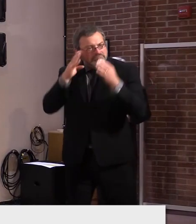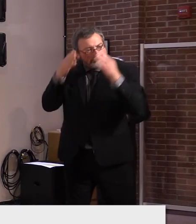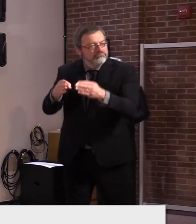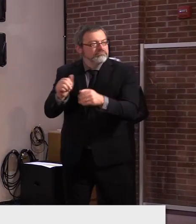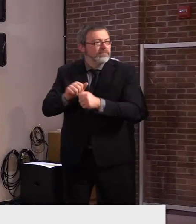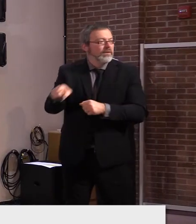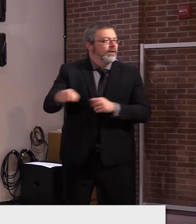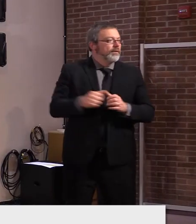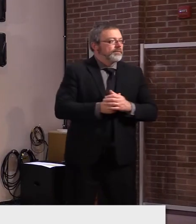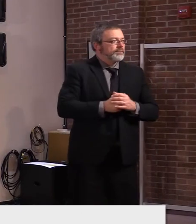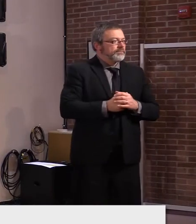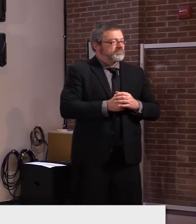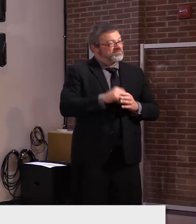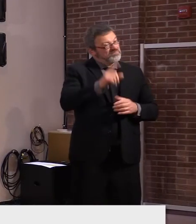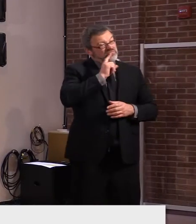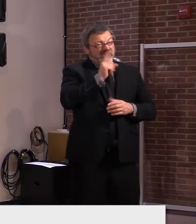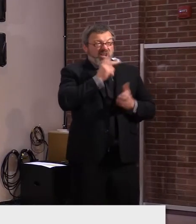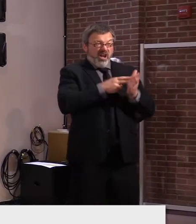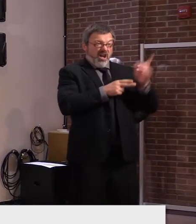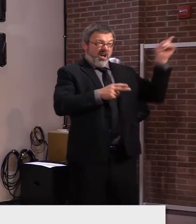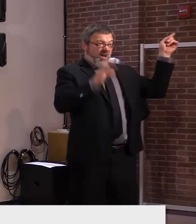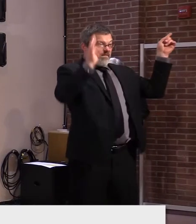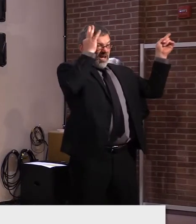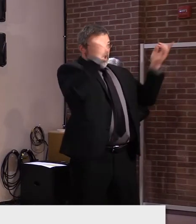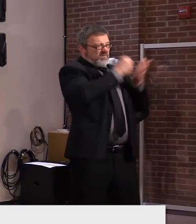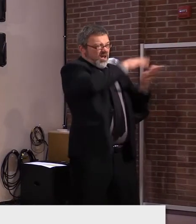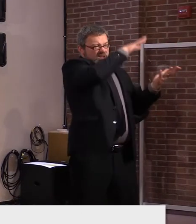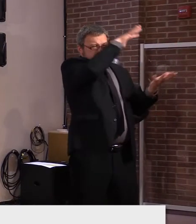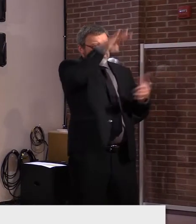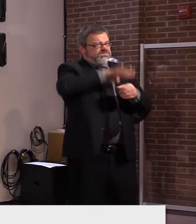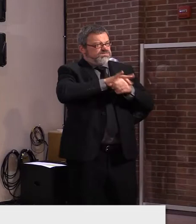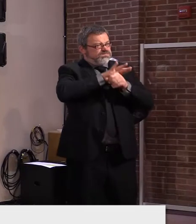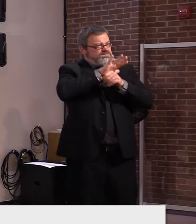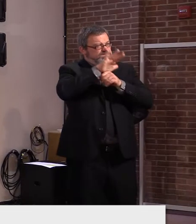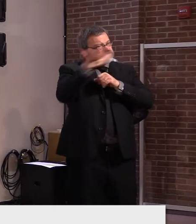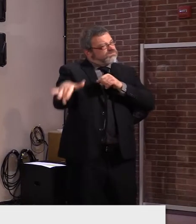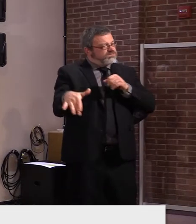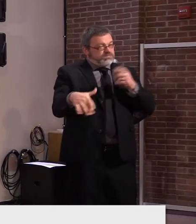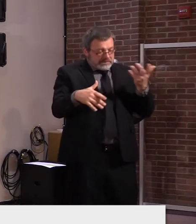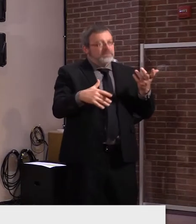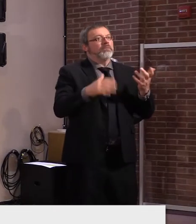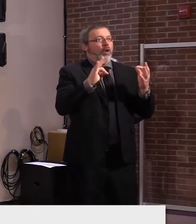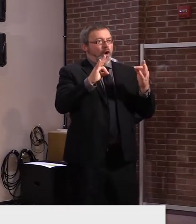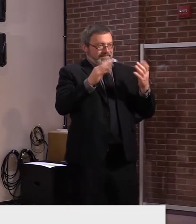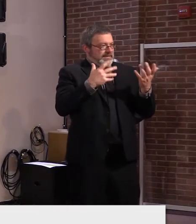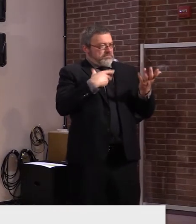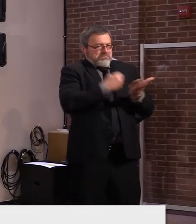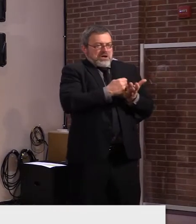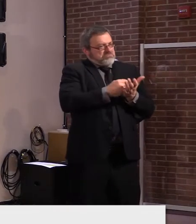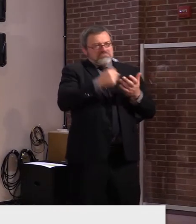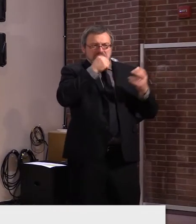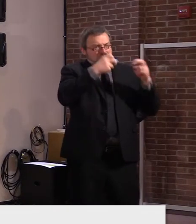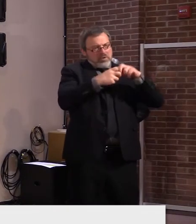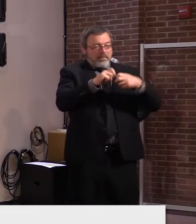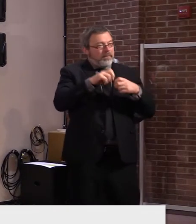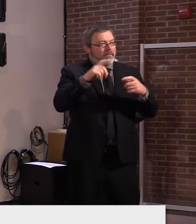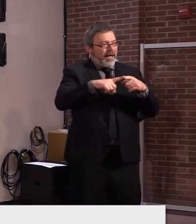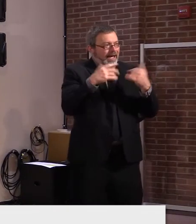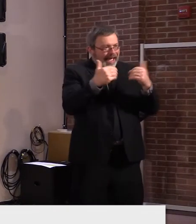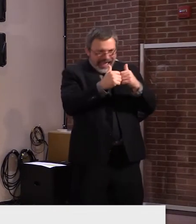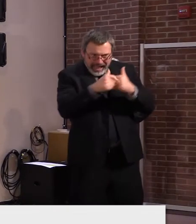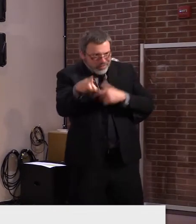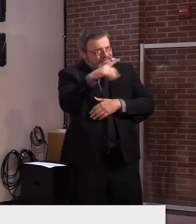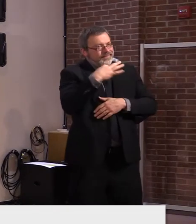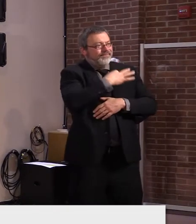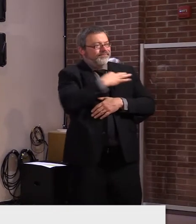government available to support their COVID-related activities. I do not think at this time that funding will be the issue. I think it will be staffing.